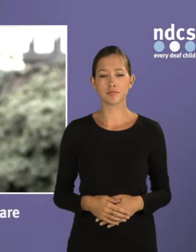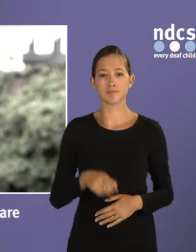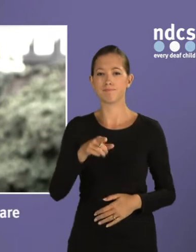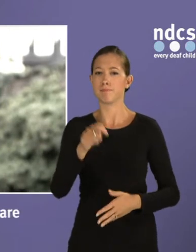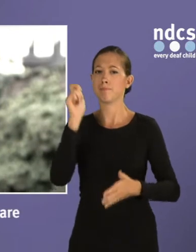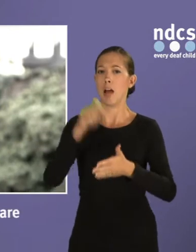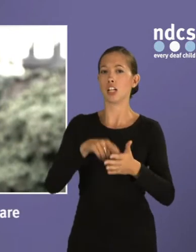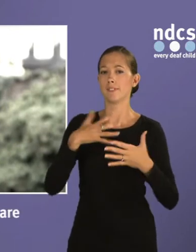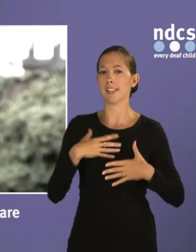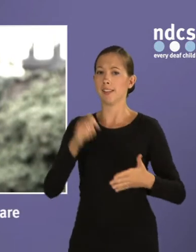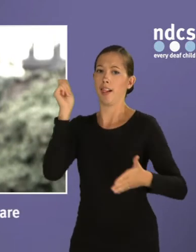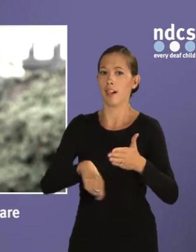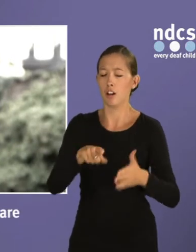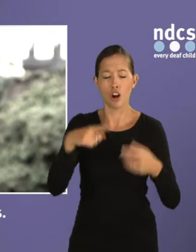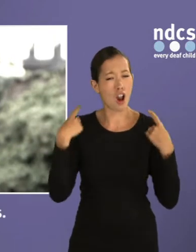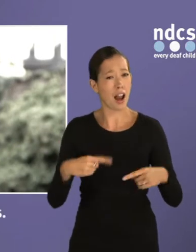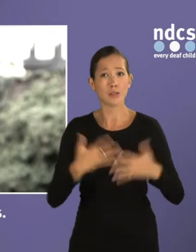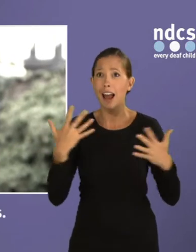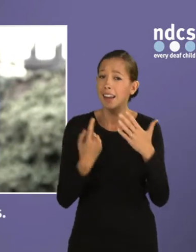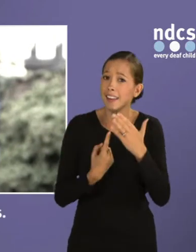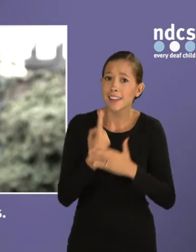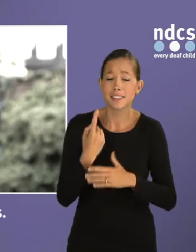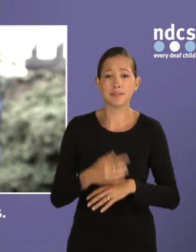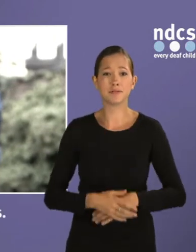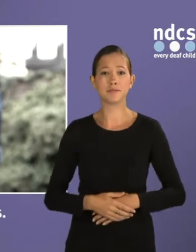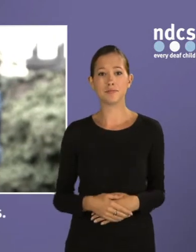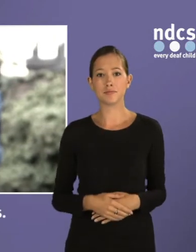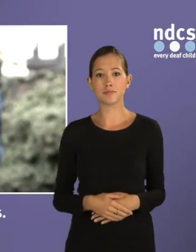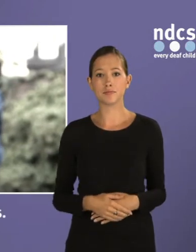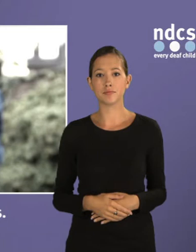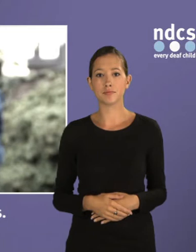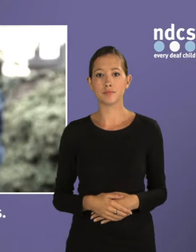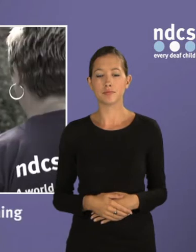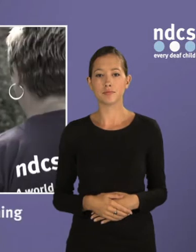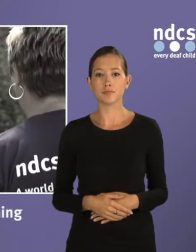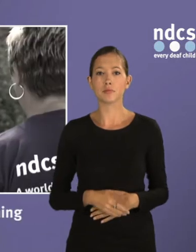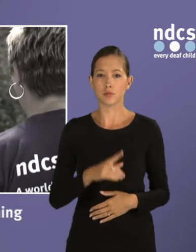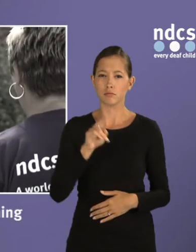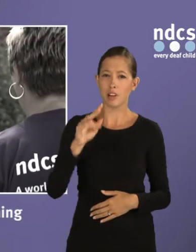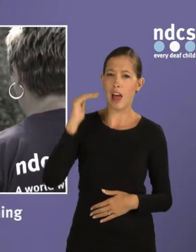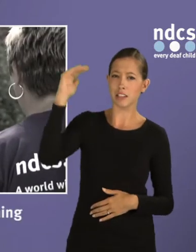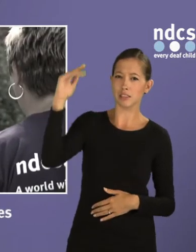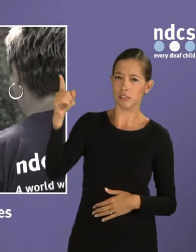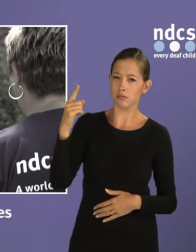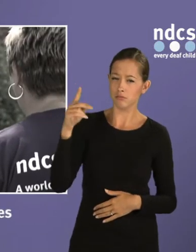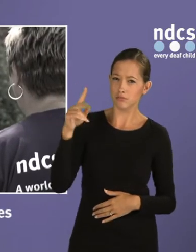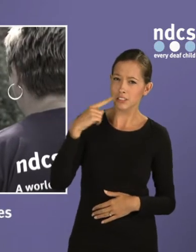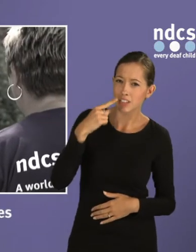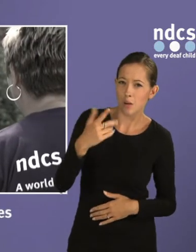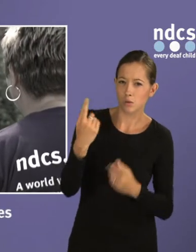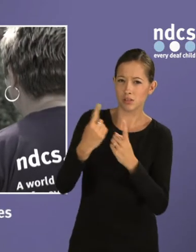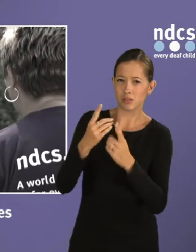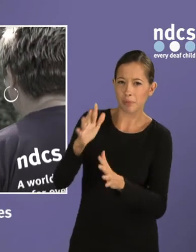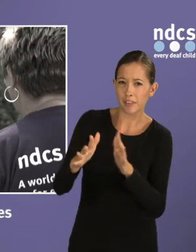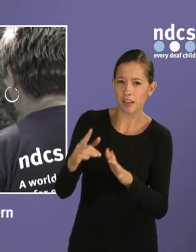Physical punishments are not acceptable in any circumstances. If you see or hear anything that another adult